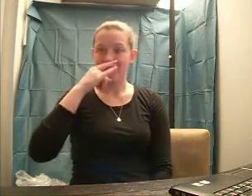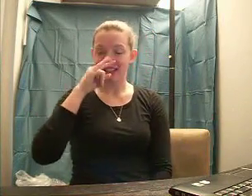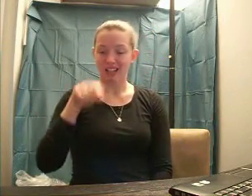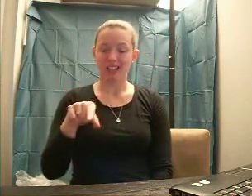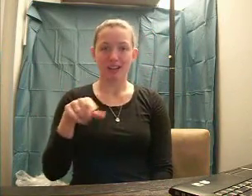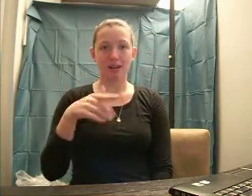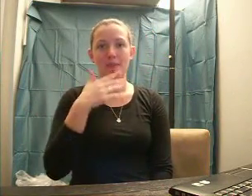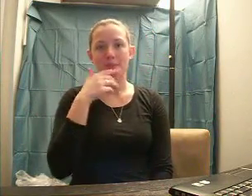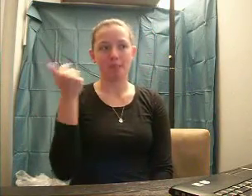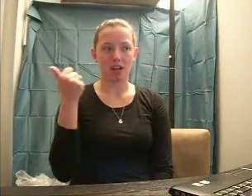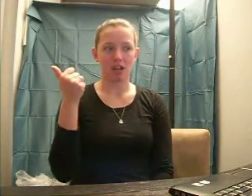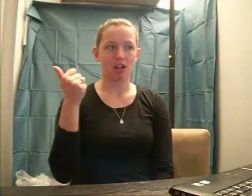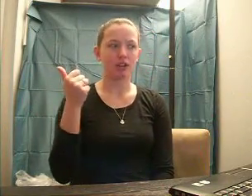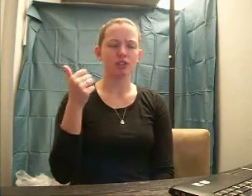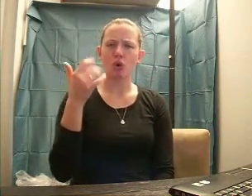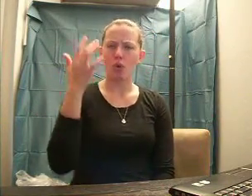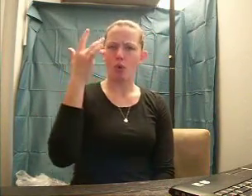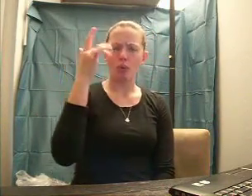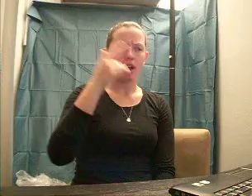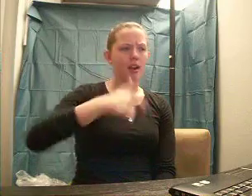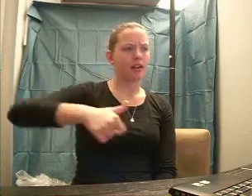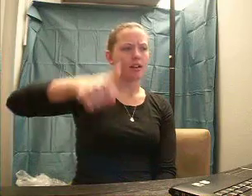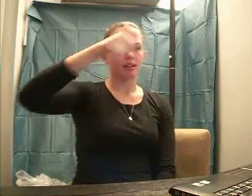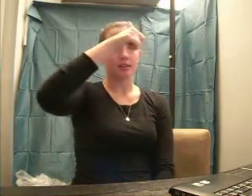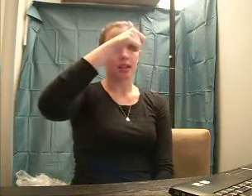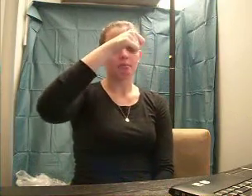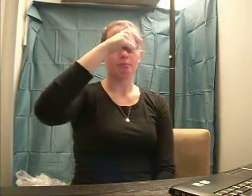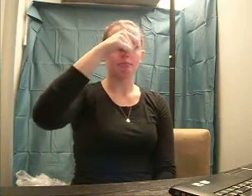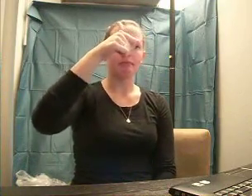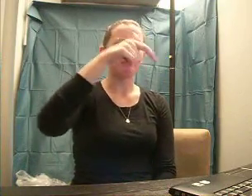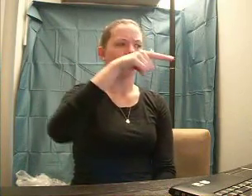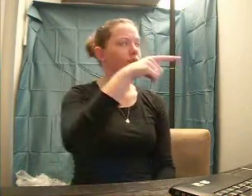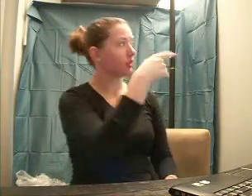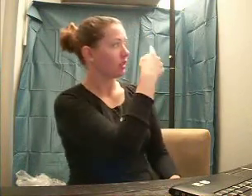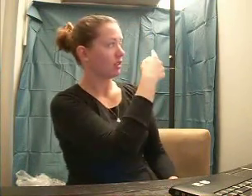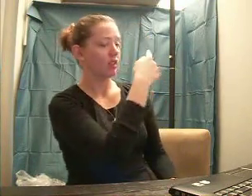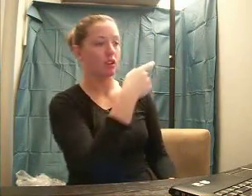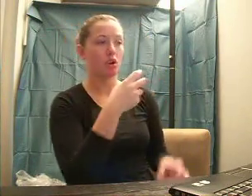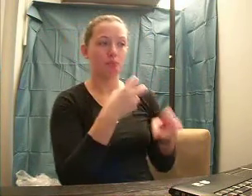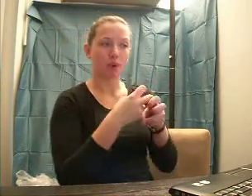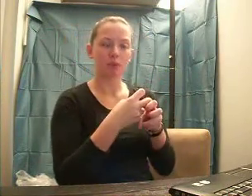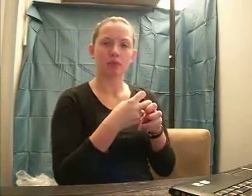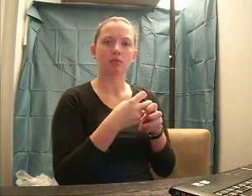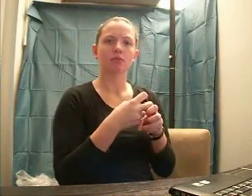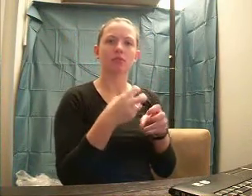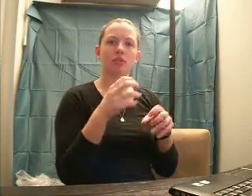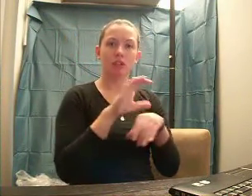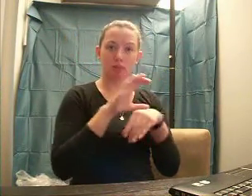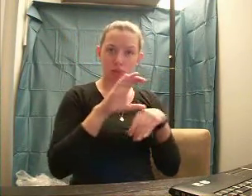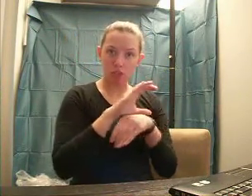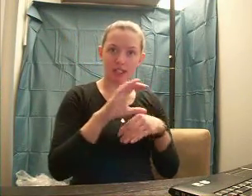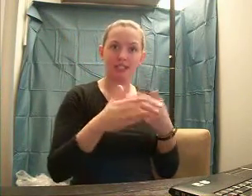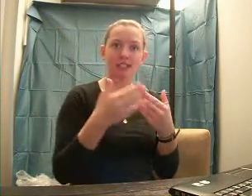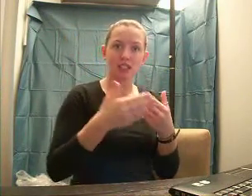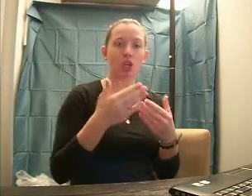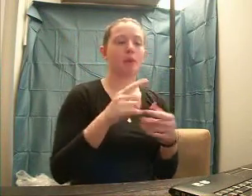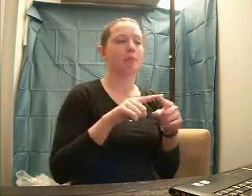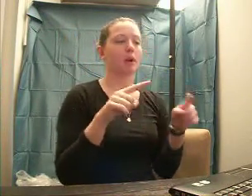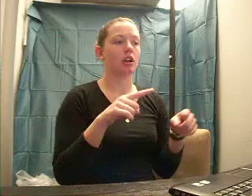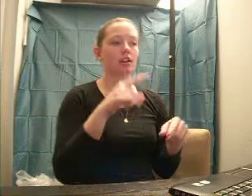is that top problem so easy and the bottom problem so hard? One of the reasons a very smart 5-year-old could tell you the algorithm for that top problem.